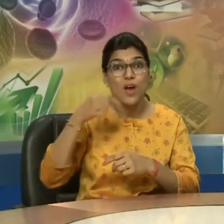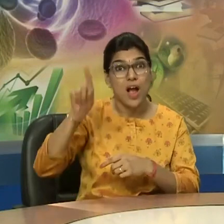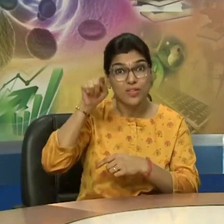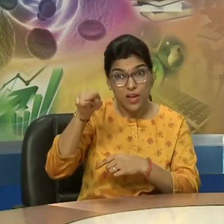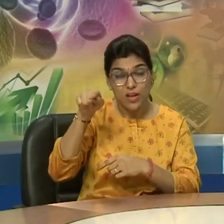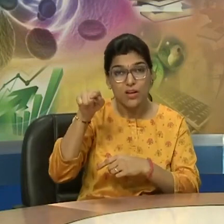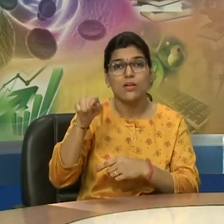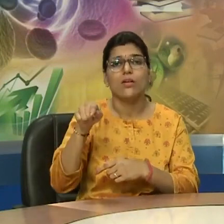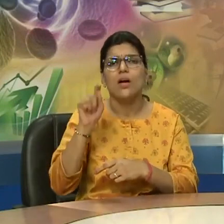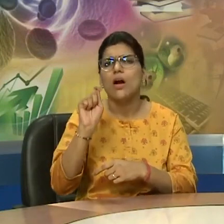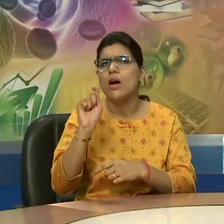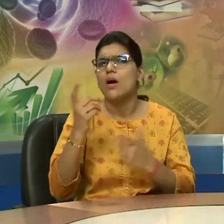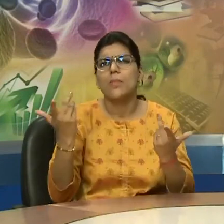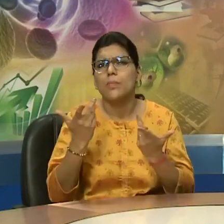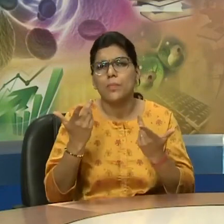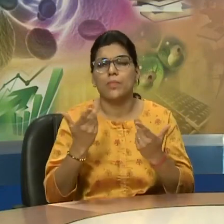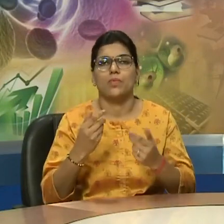In Yavan,